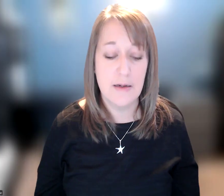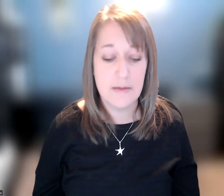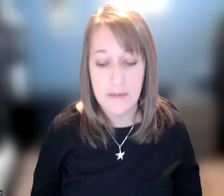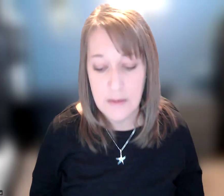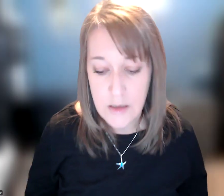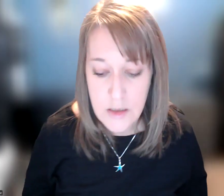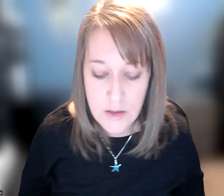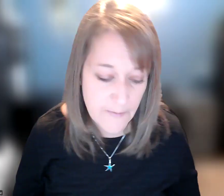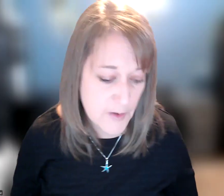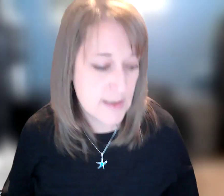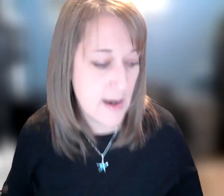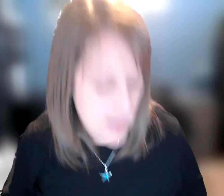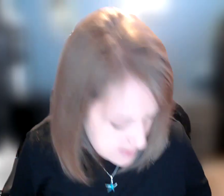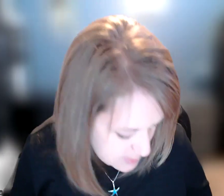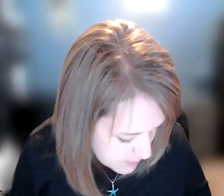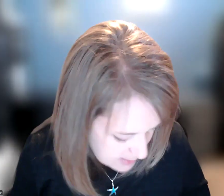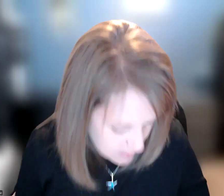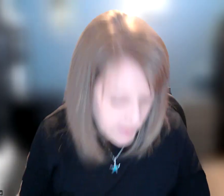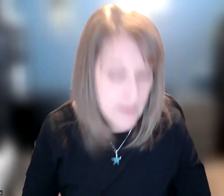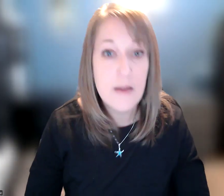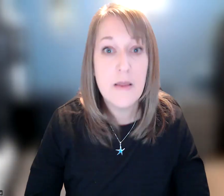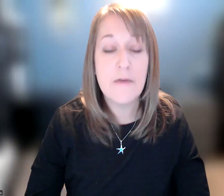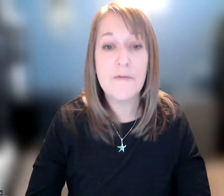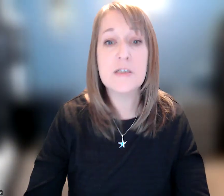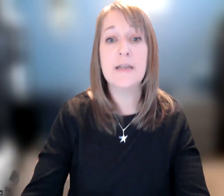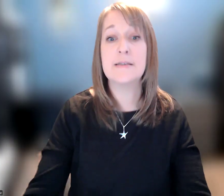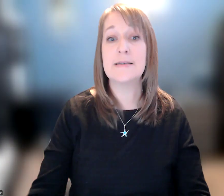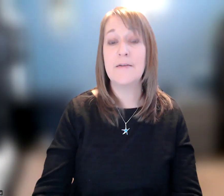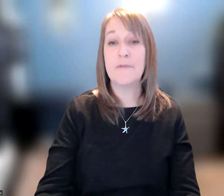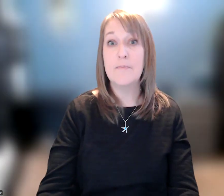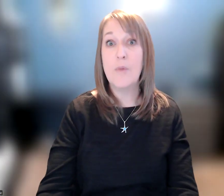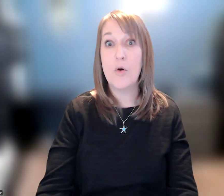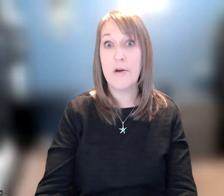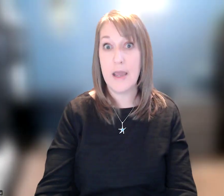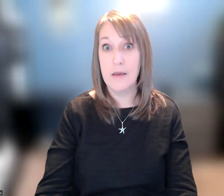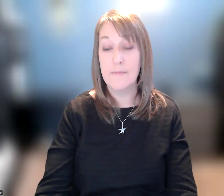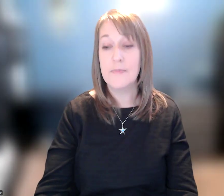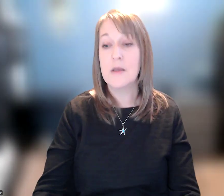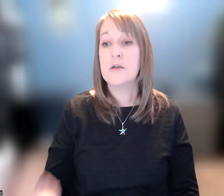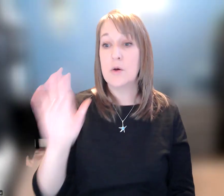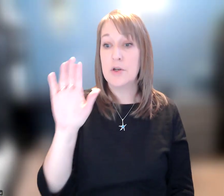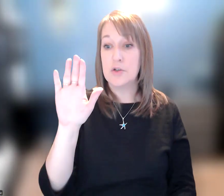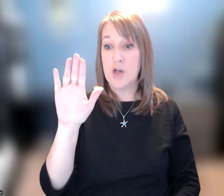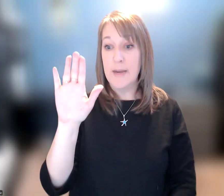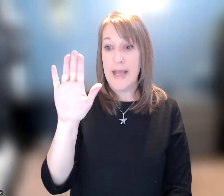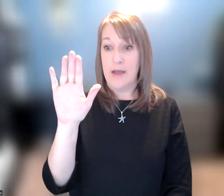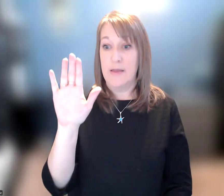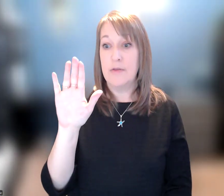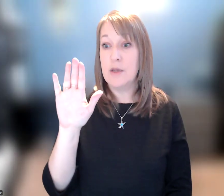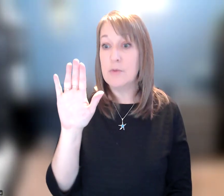signs. So the first sign, I got to scoot back a little bit. The first sign is the sign for morning. So on your dominant hand, the hand that you write